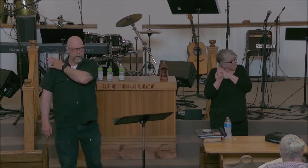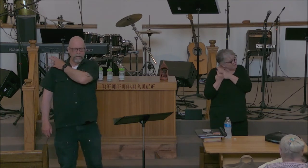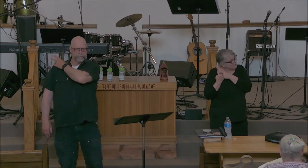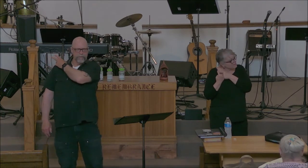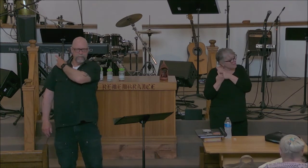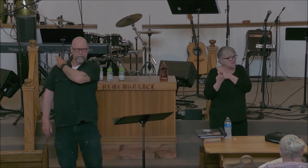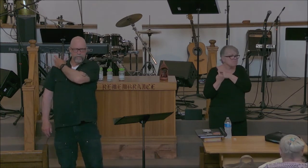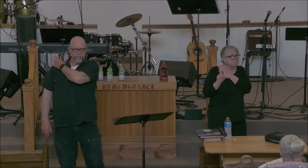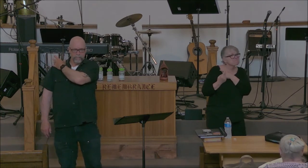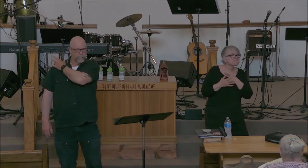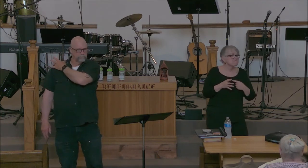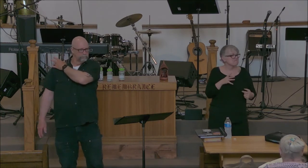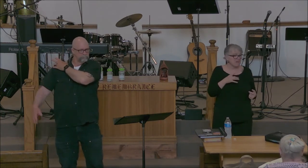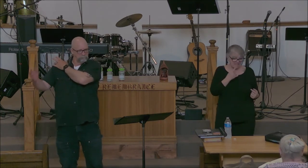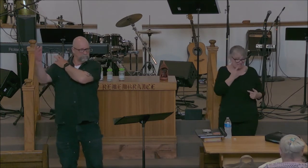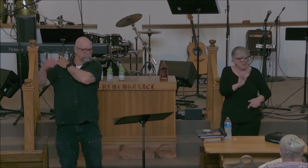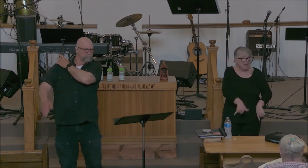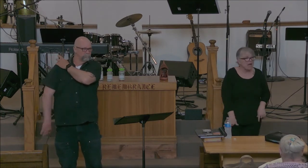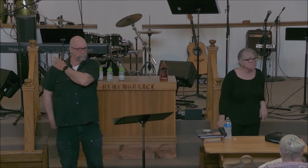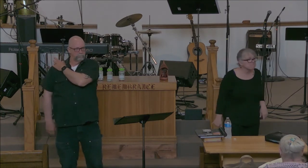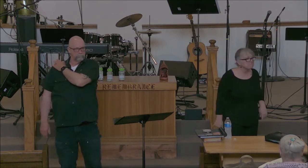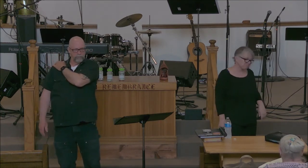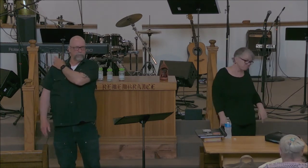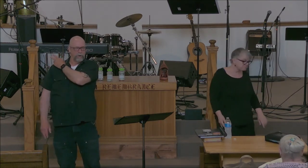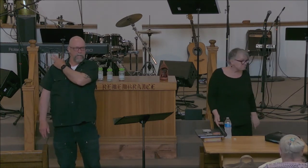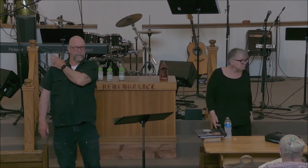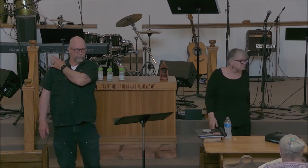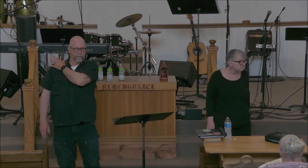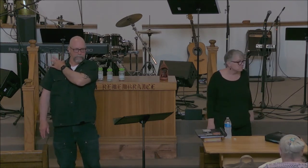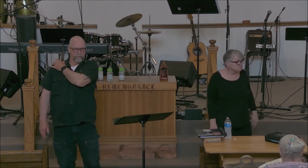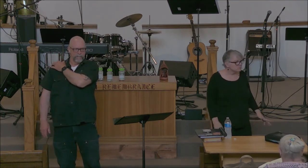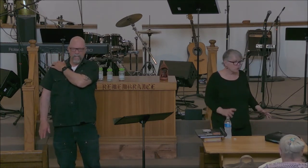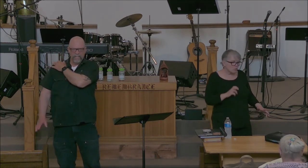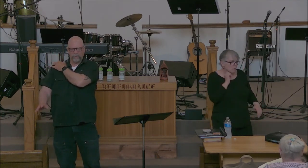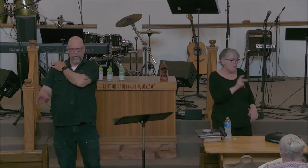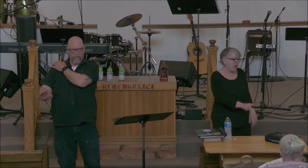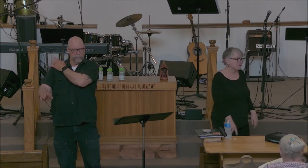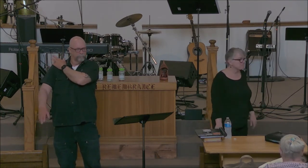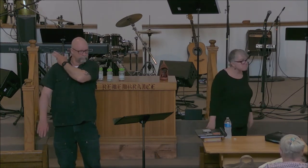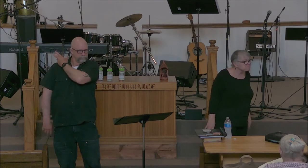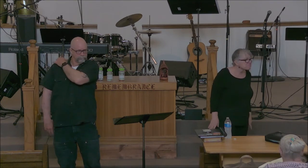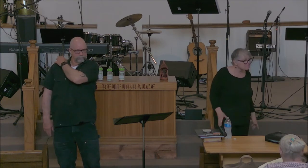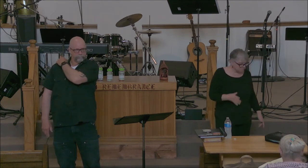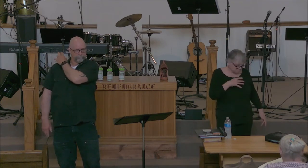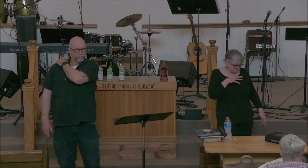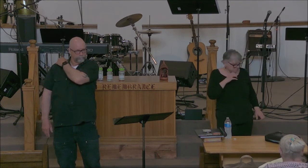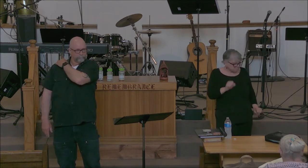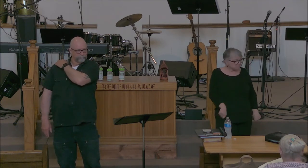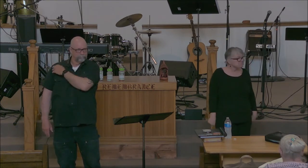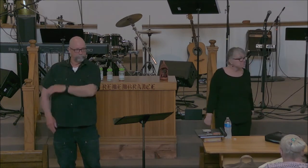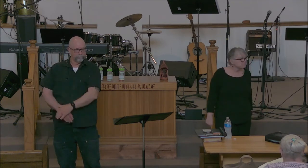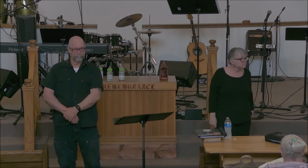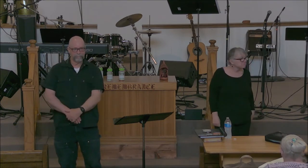Just go ahead and say that, JT. Just go ahead and do that, JT. It's okay.